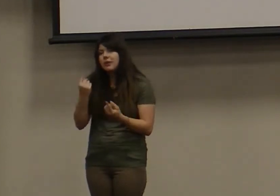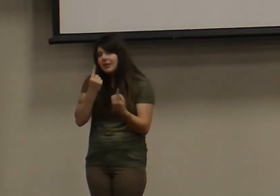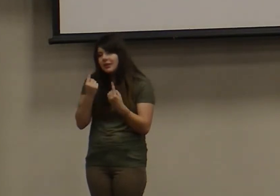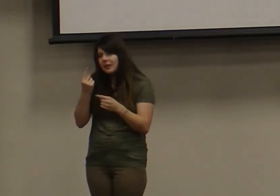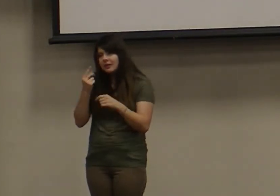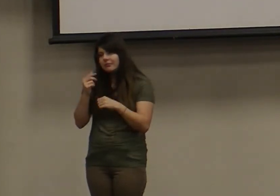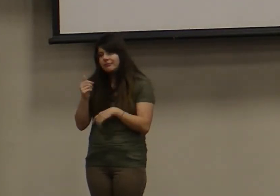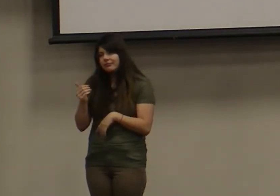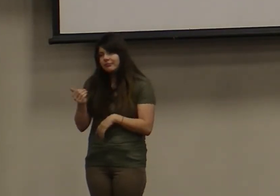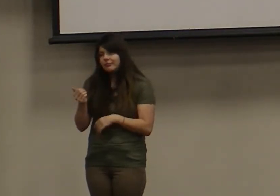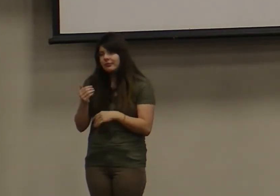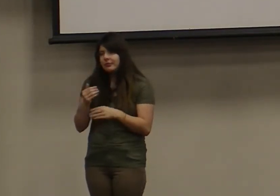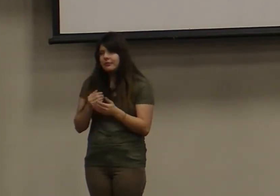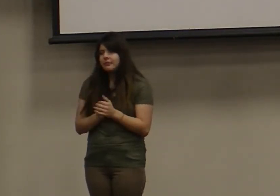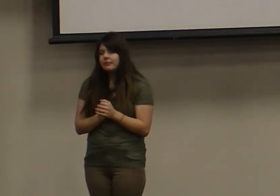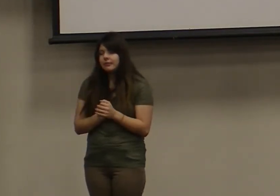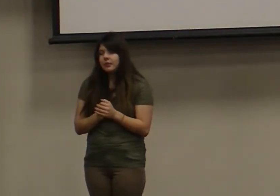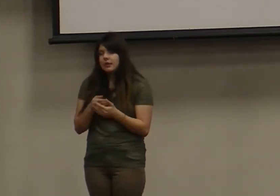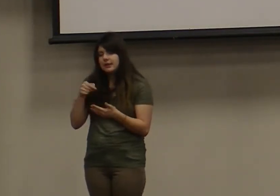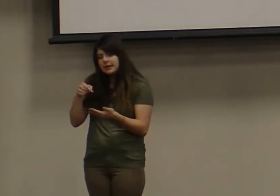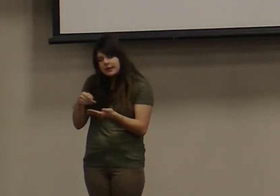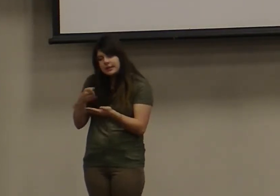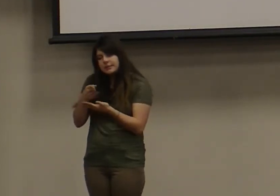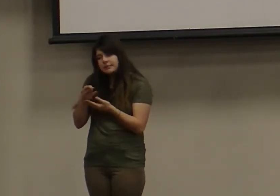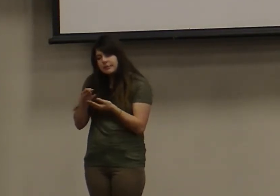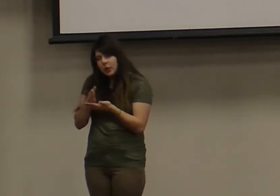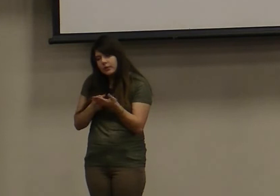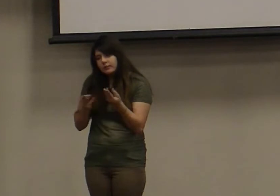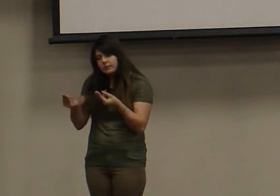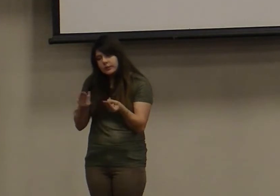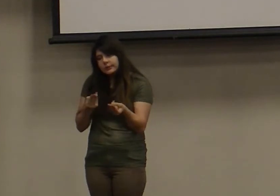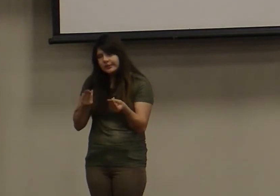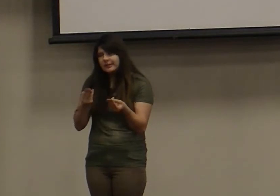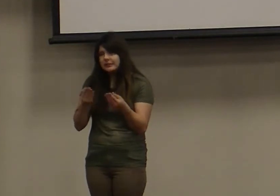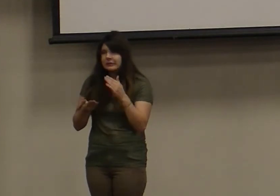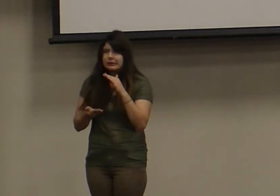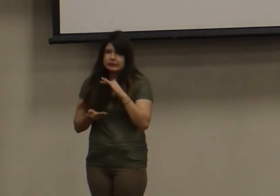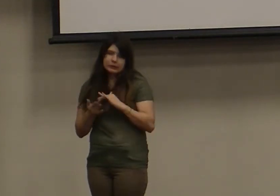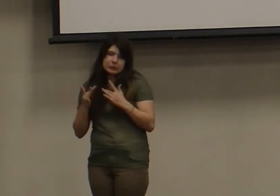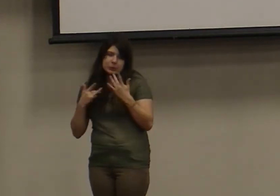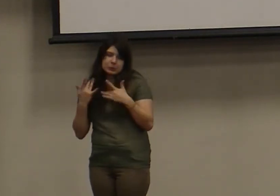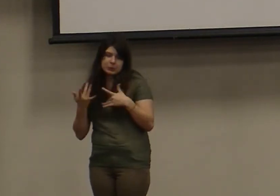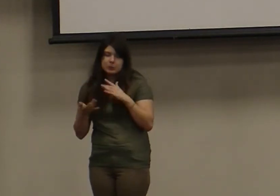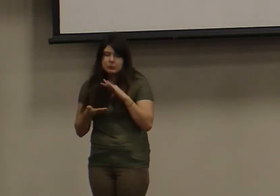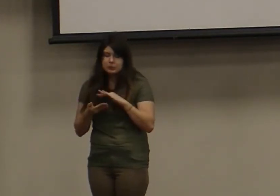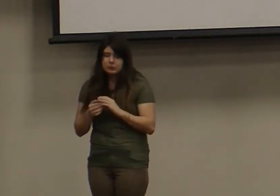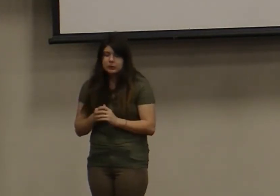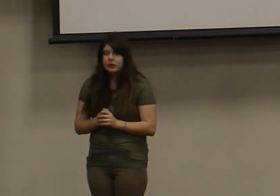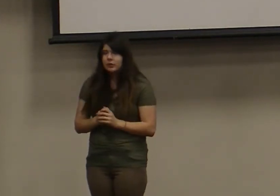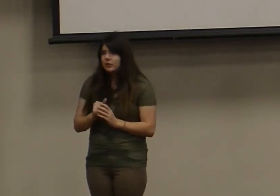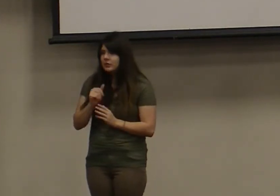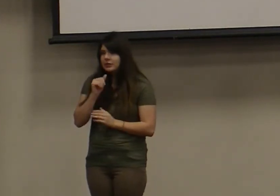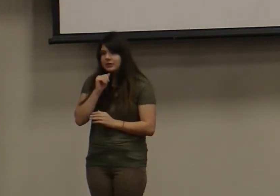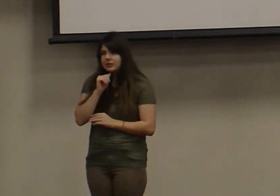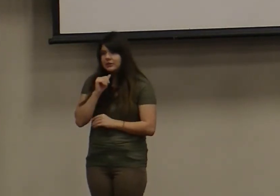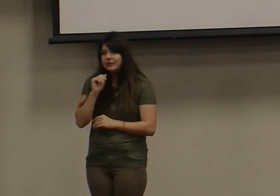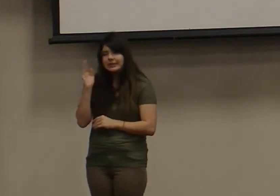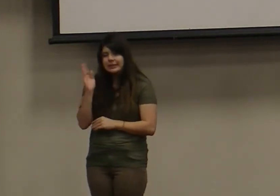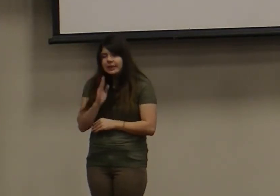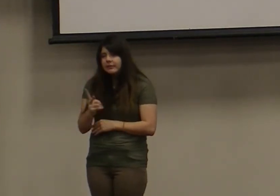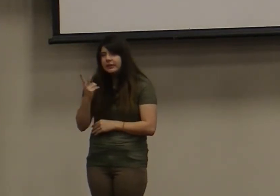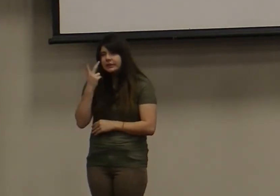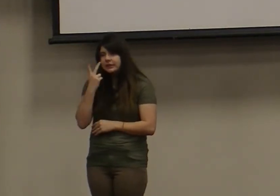of ministry as less joyous, we should never see it as less